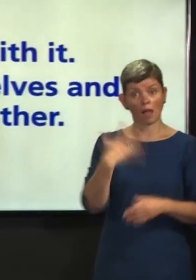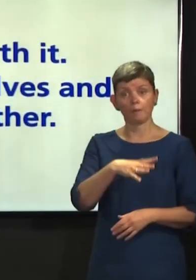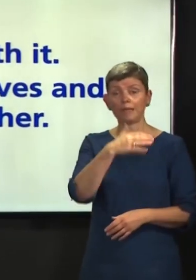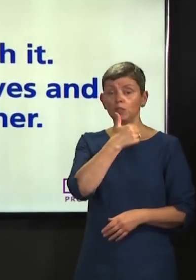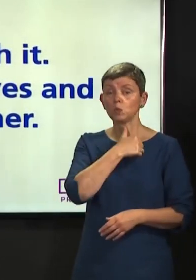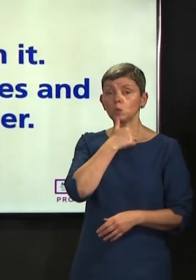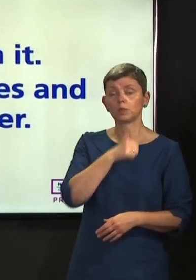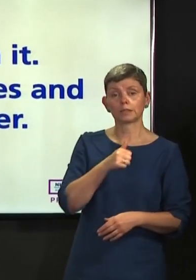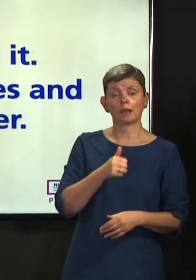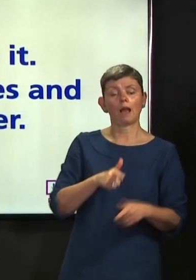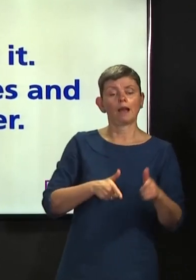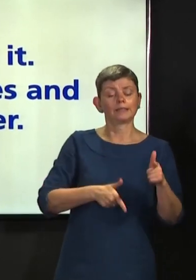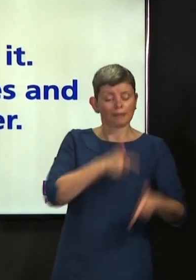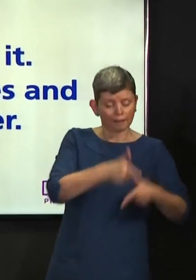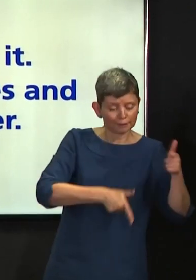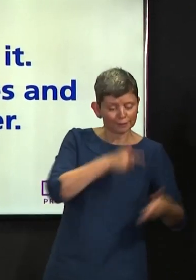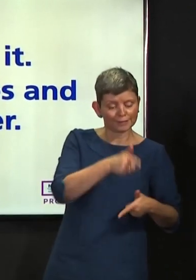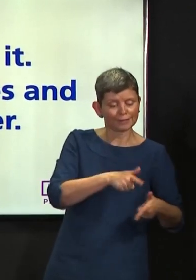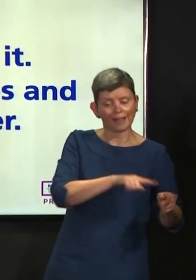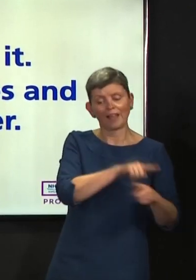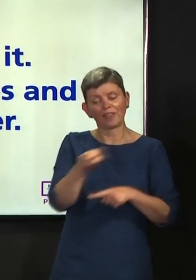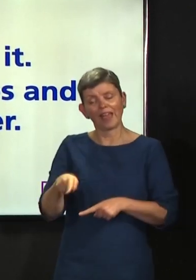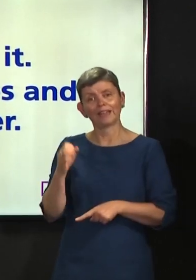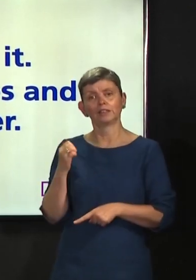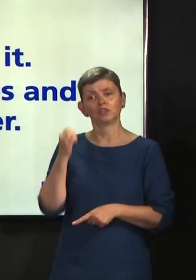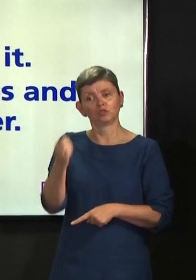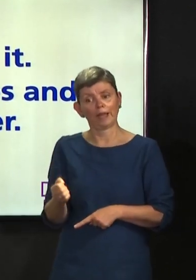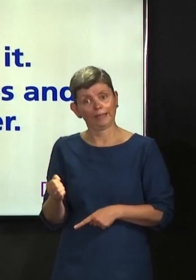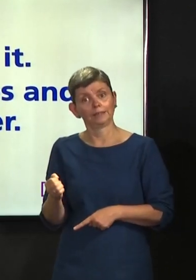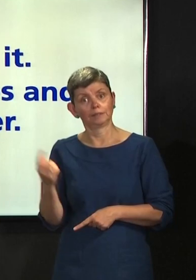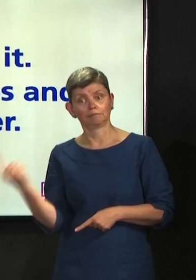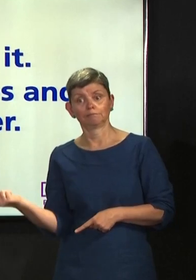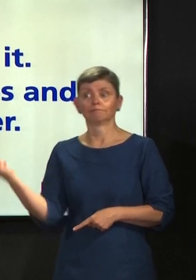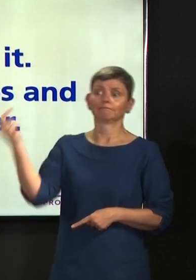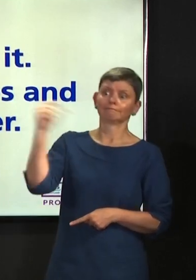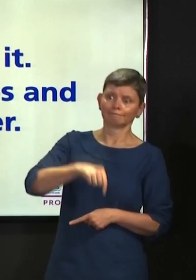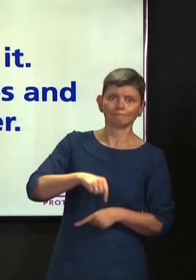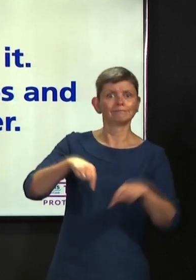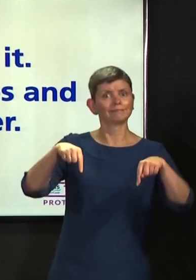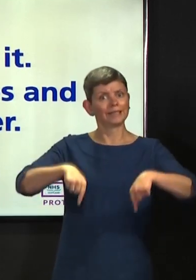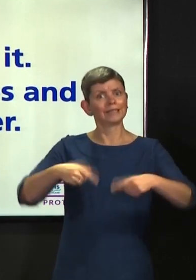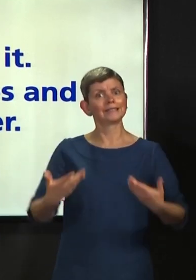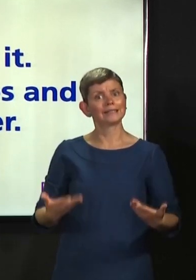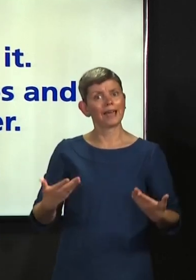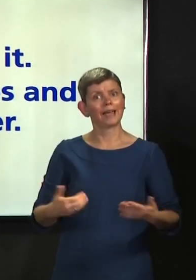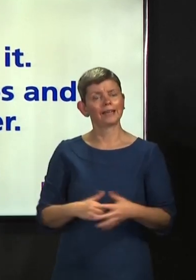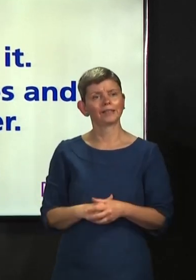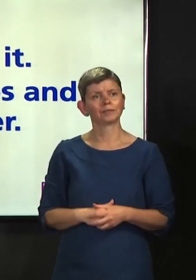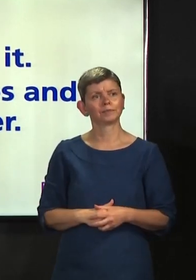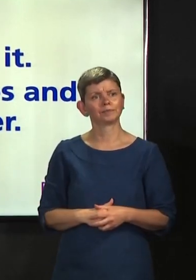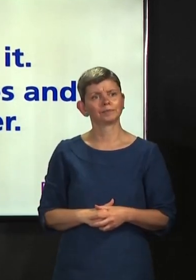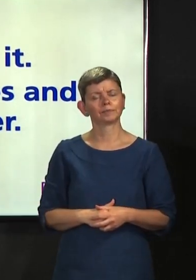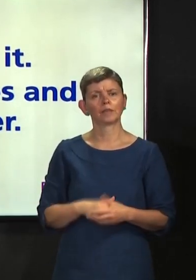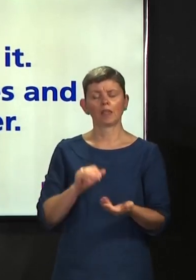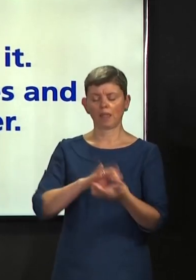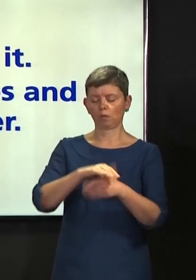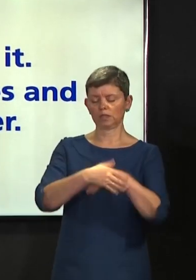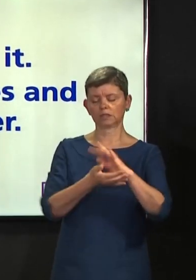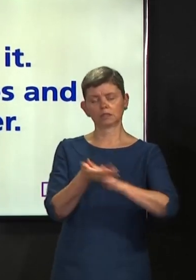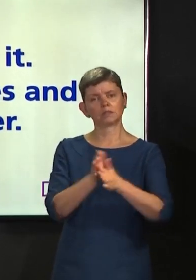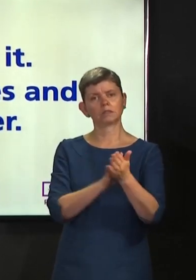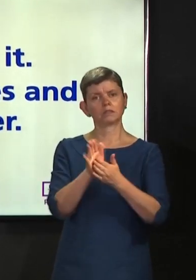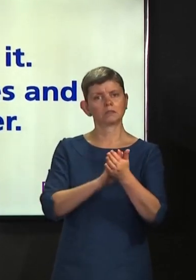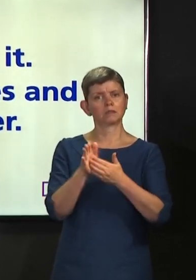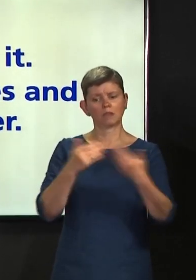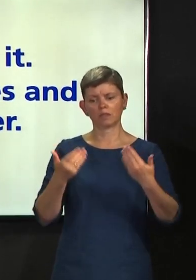I cycled and got to the train on a fairly essential journey to come here. There was alcohol sanitizer at every entrance.